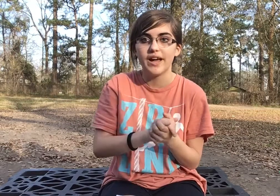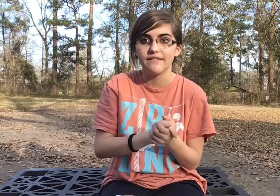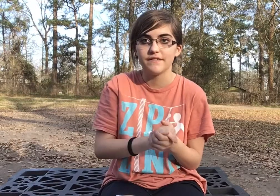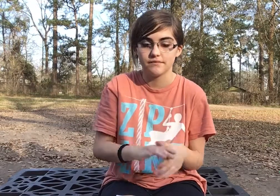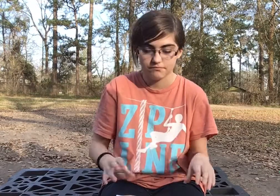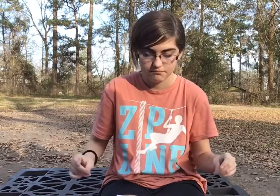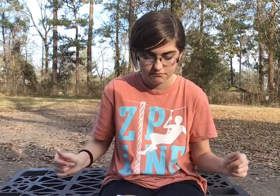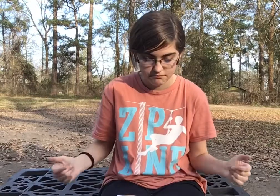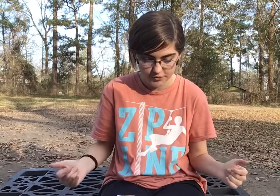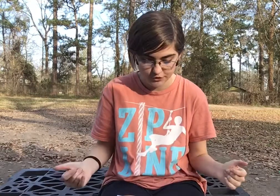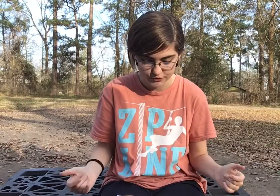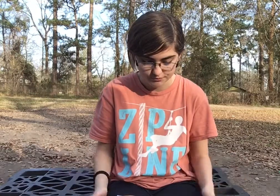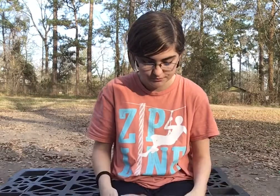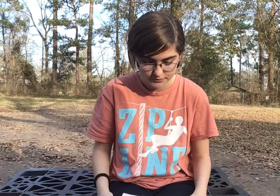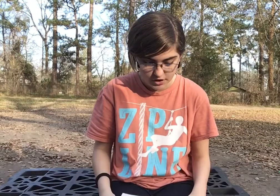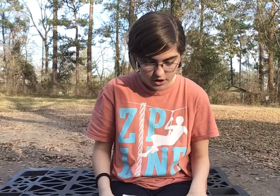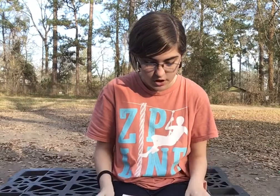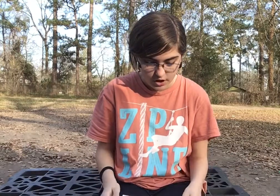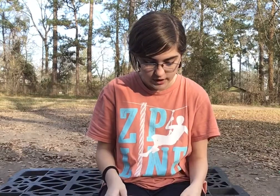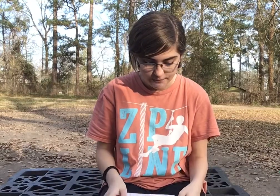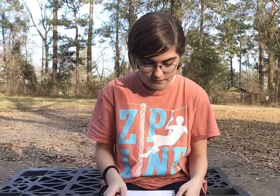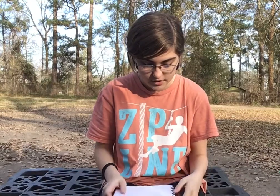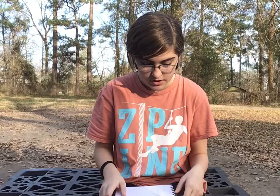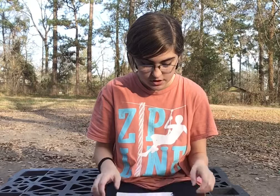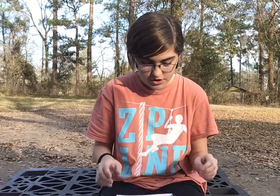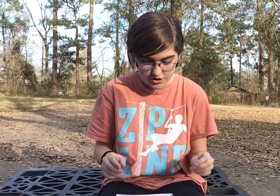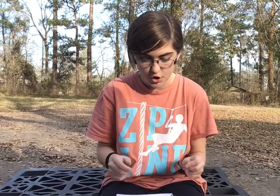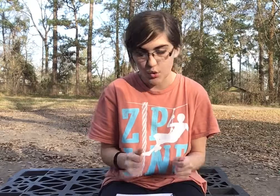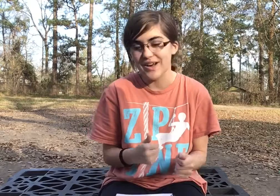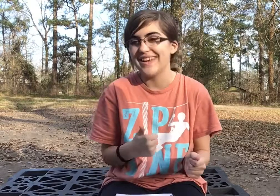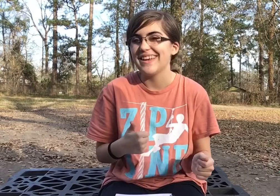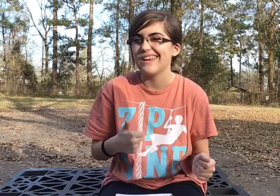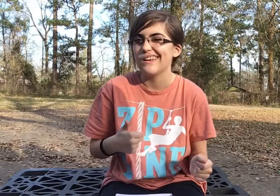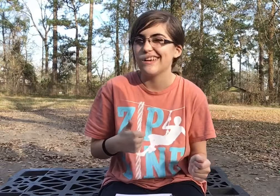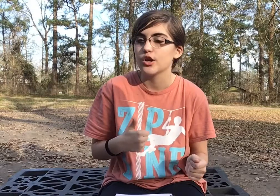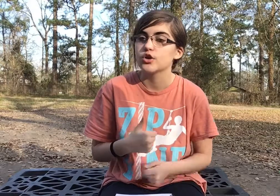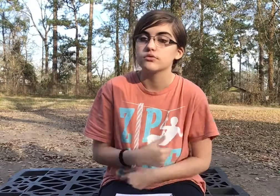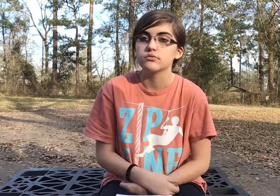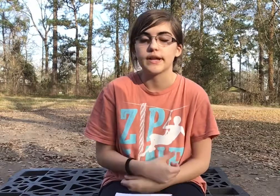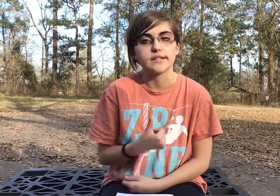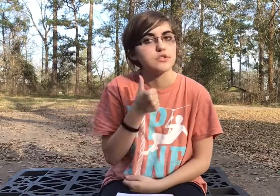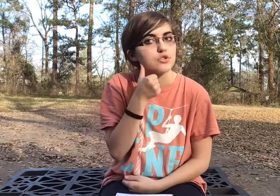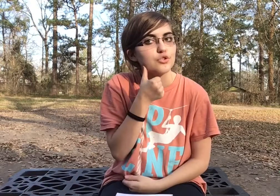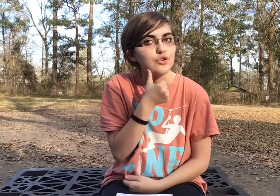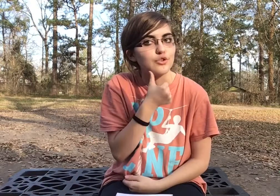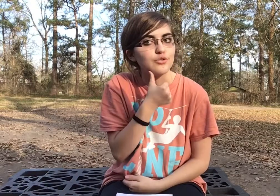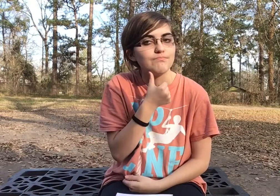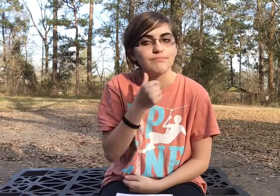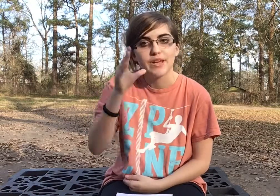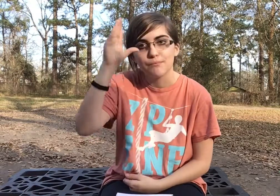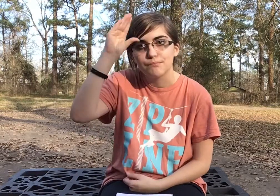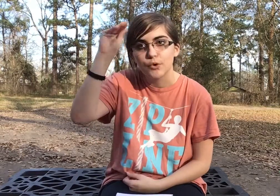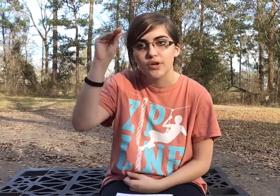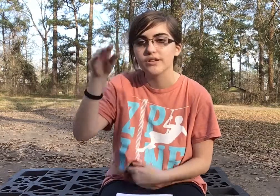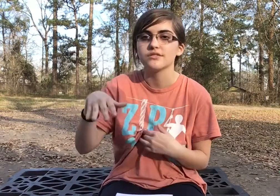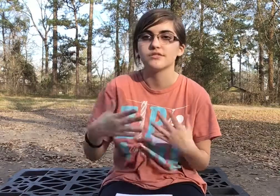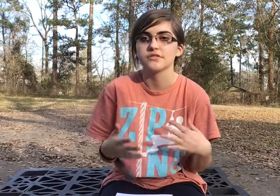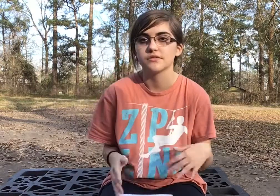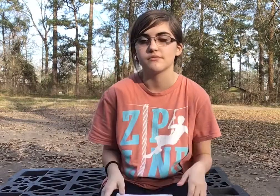wife. Beautiful. Okay, so, I guess girl and boy. Just,